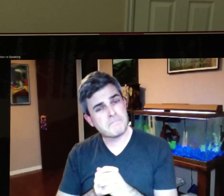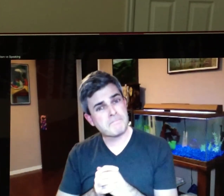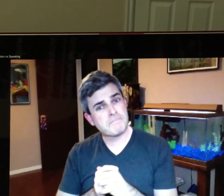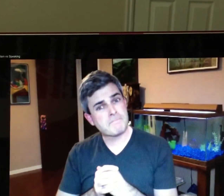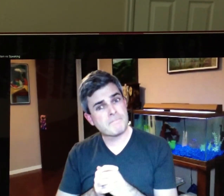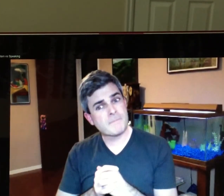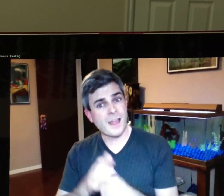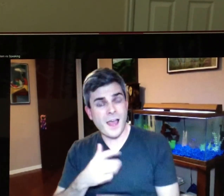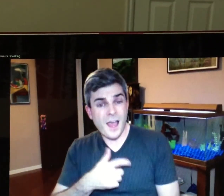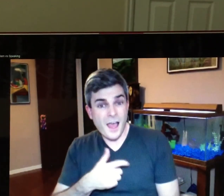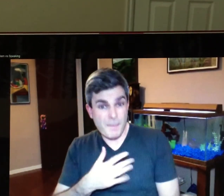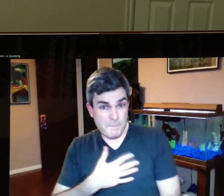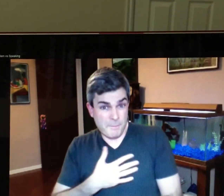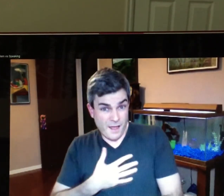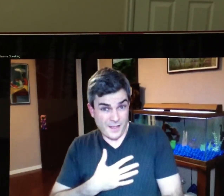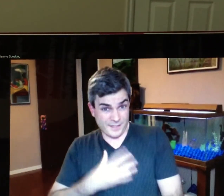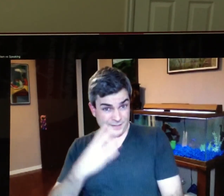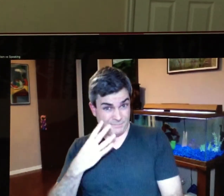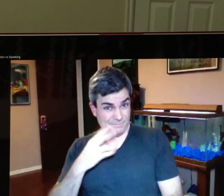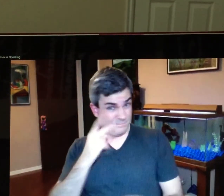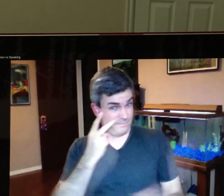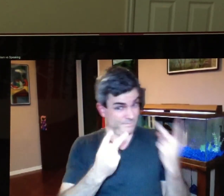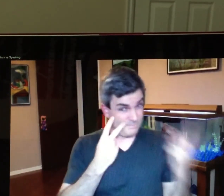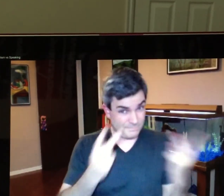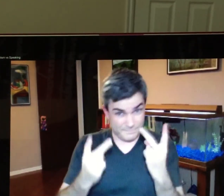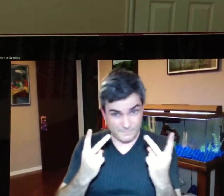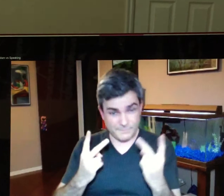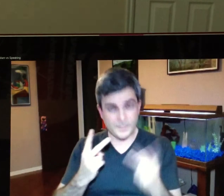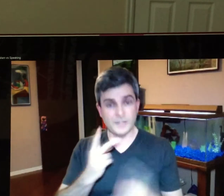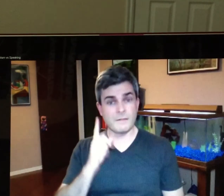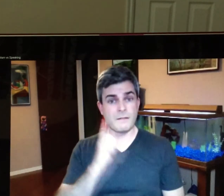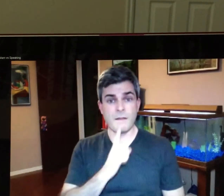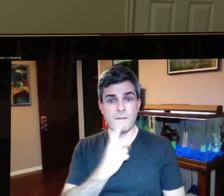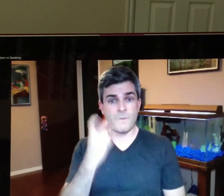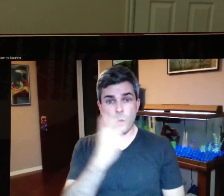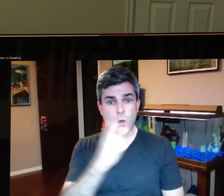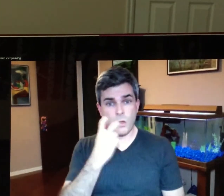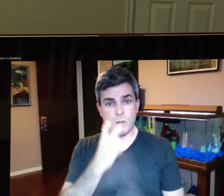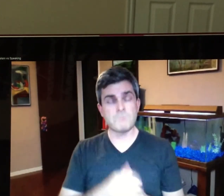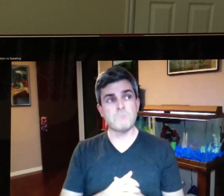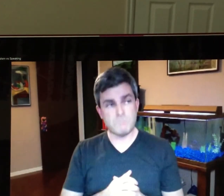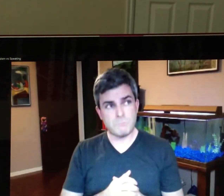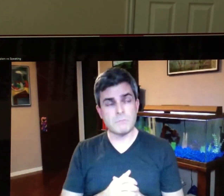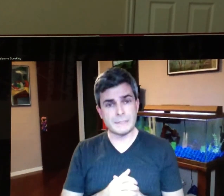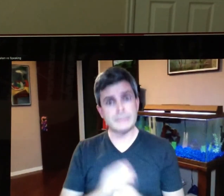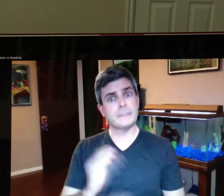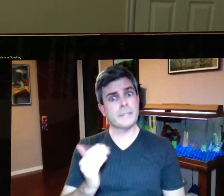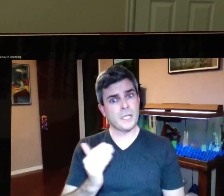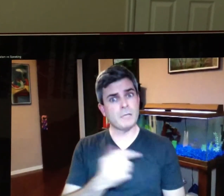Some people say that language isn't like math or science, it's a waste of time.